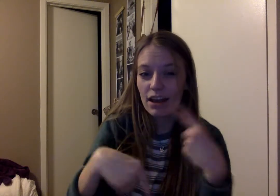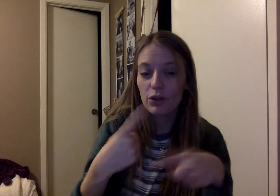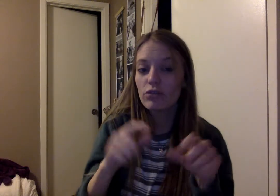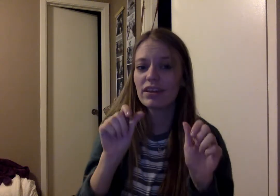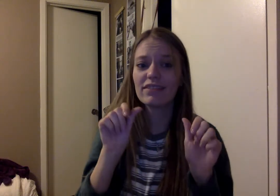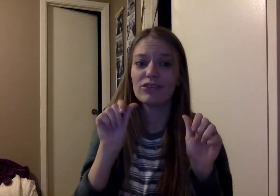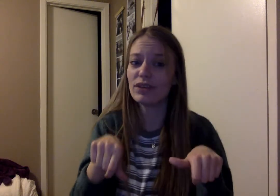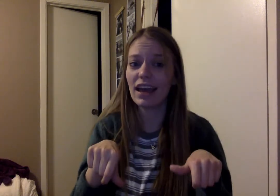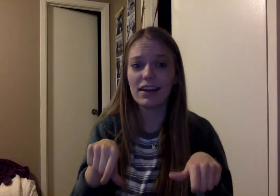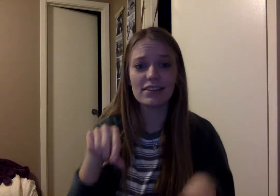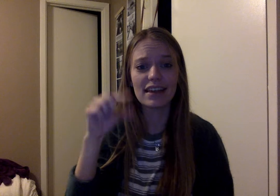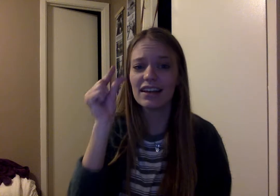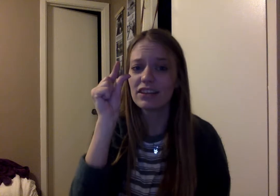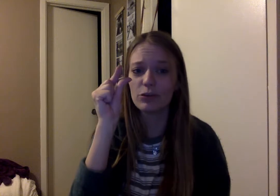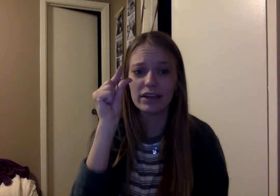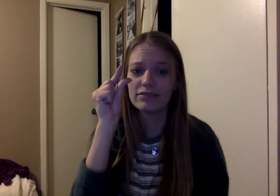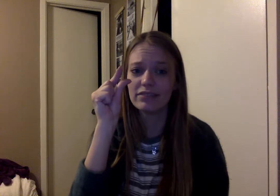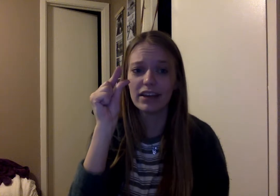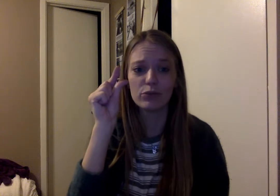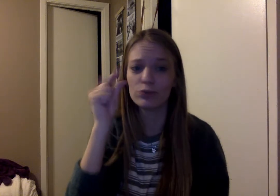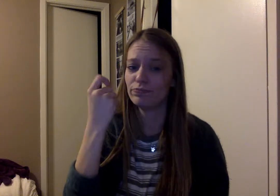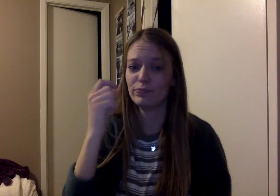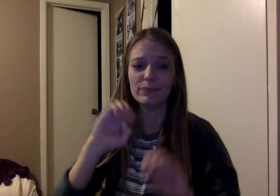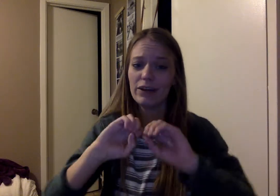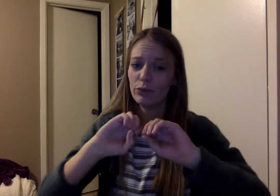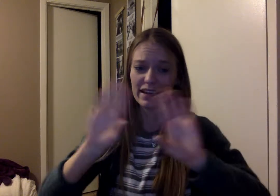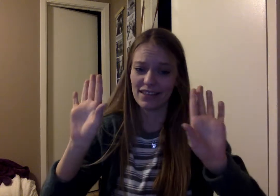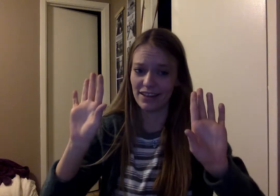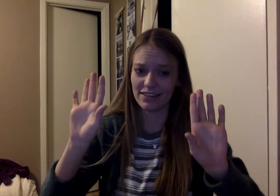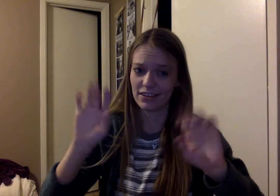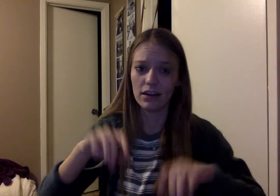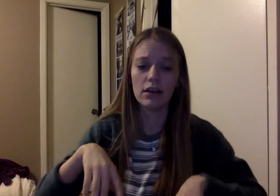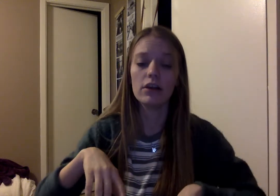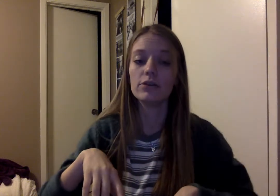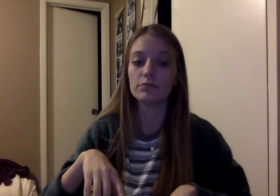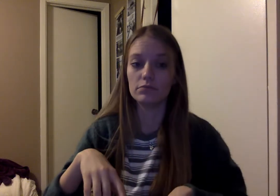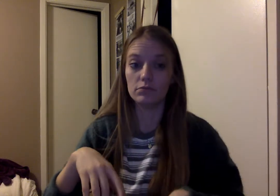but you can even say a little bit. It will make sense.